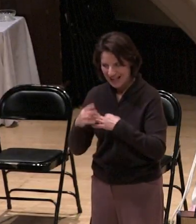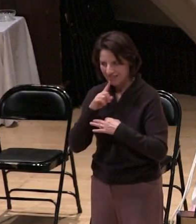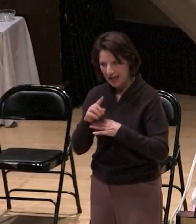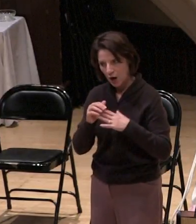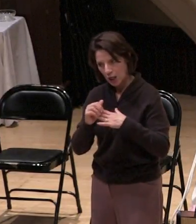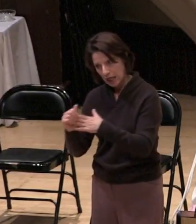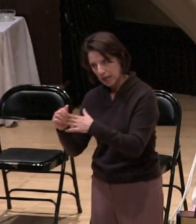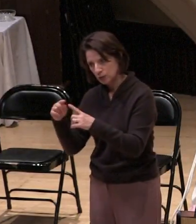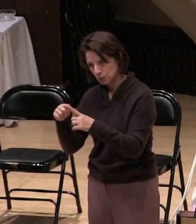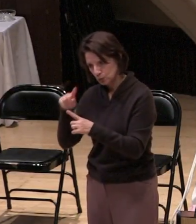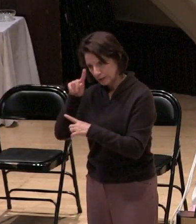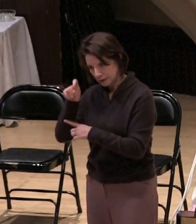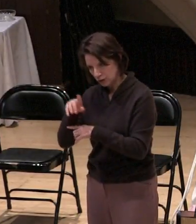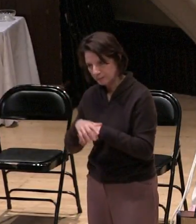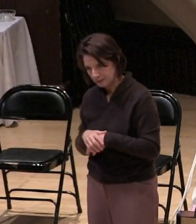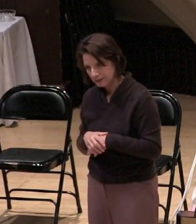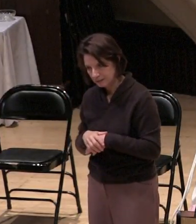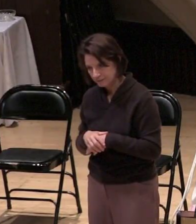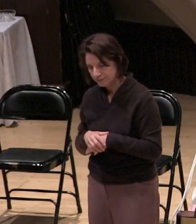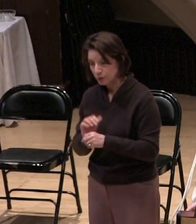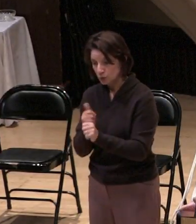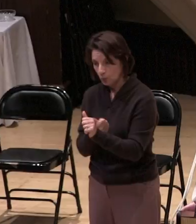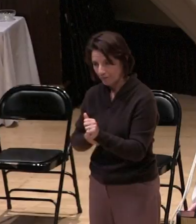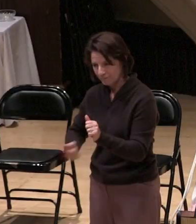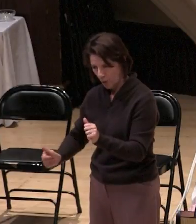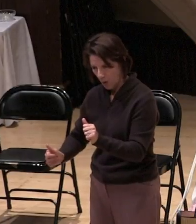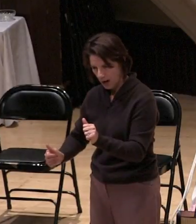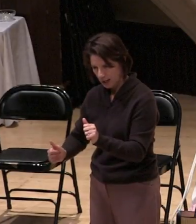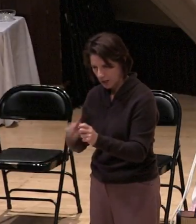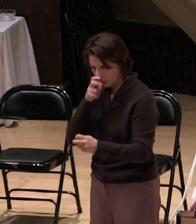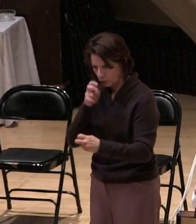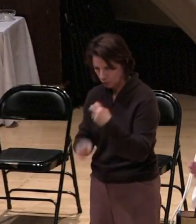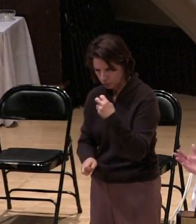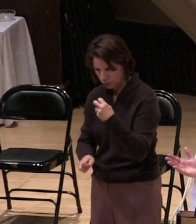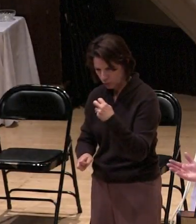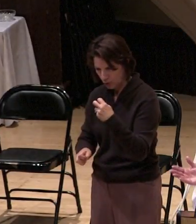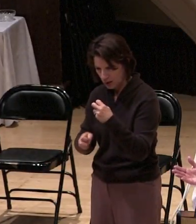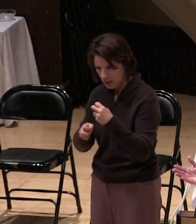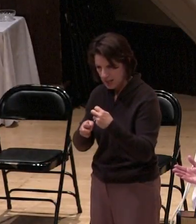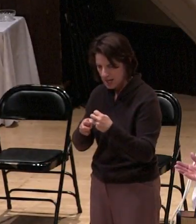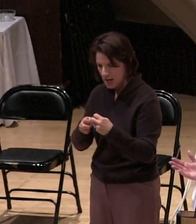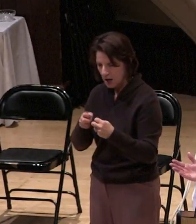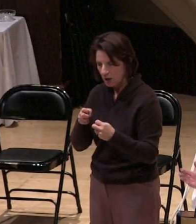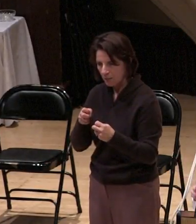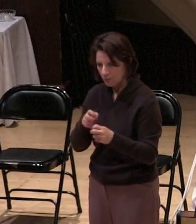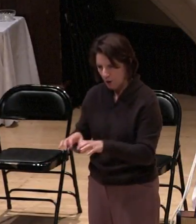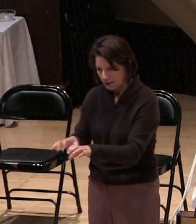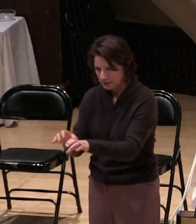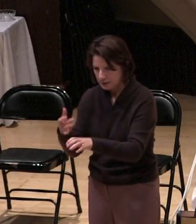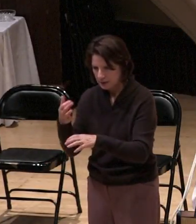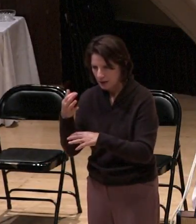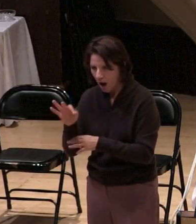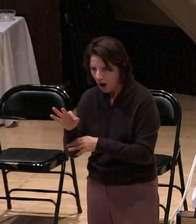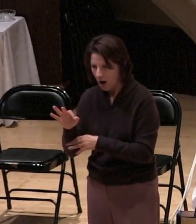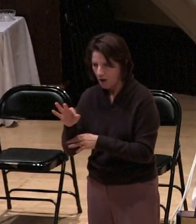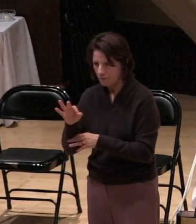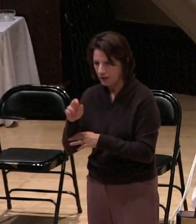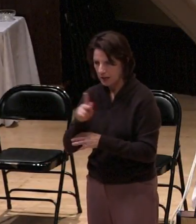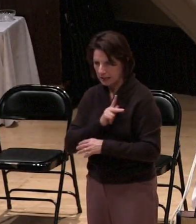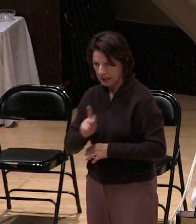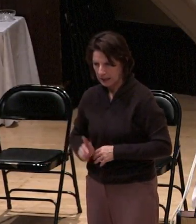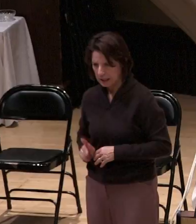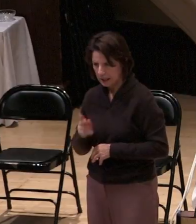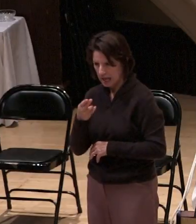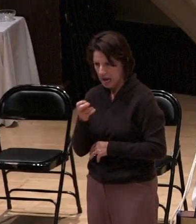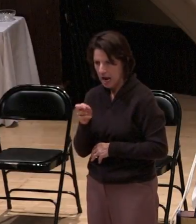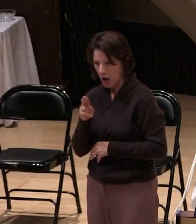to Egypt to avoid the cruel dictate of King Herod, who will slaughter all the baby boys looking for this potential